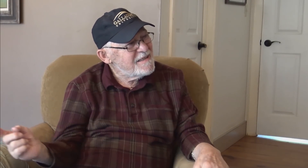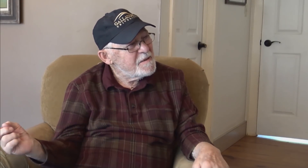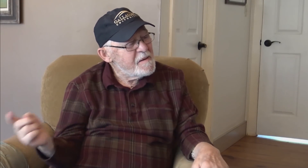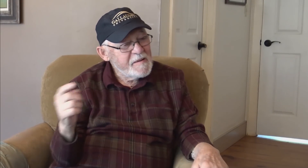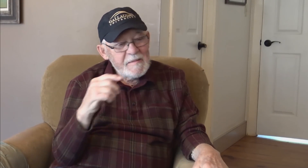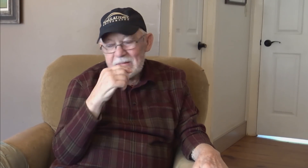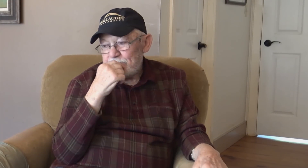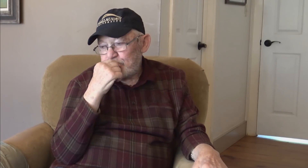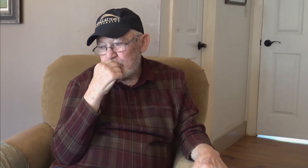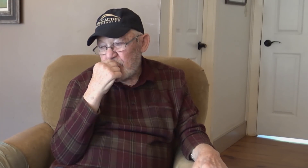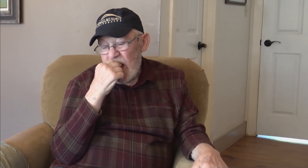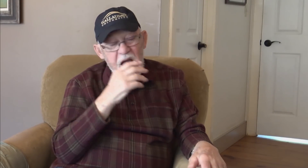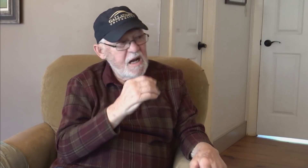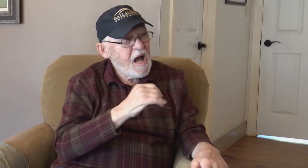And that's how it went.